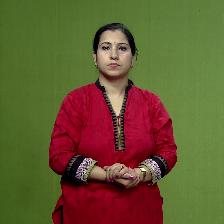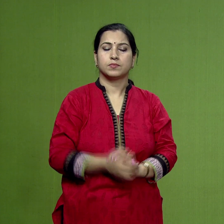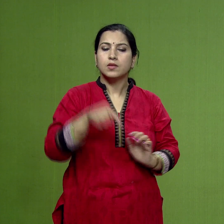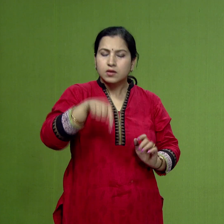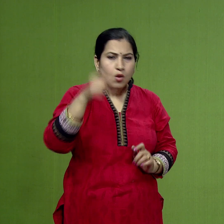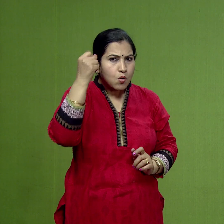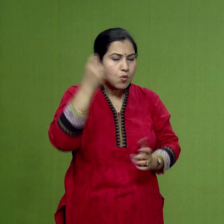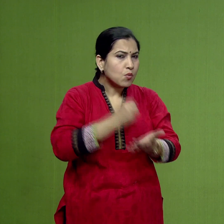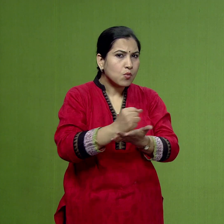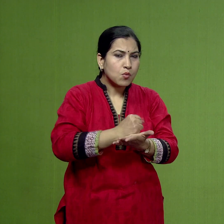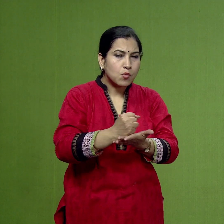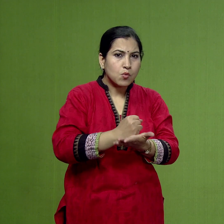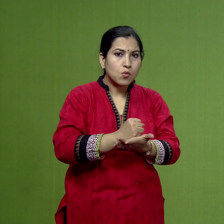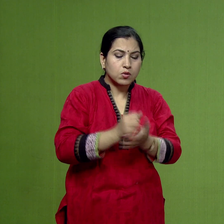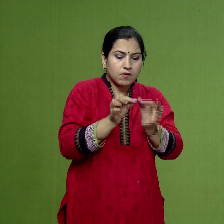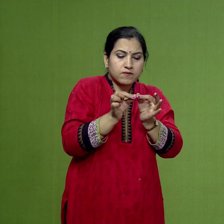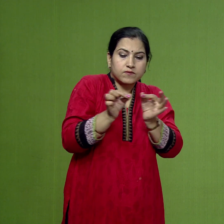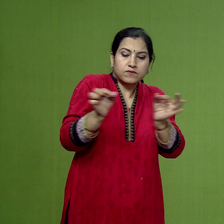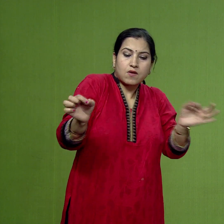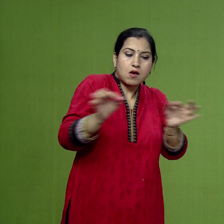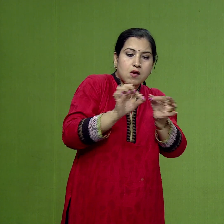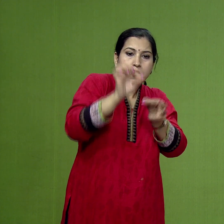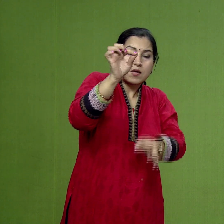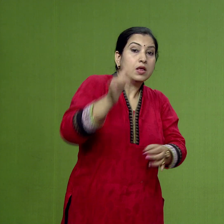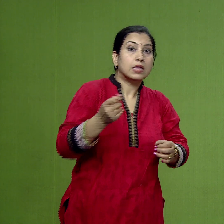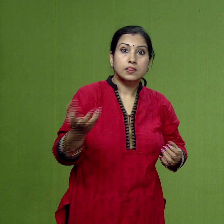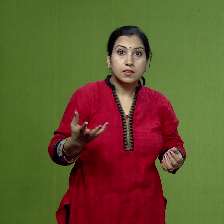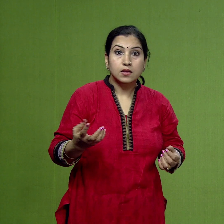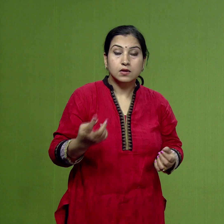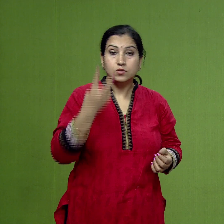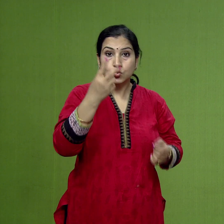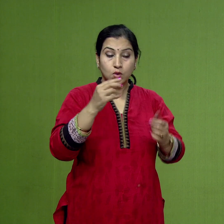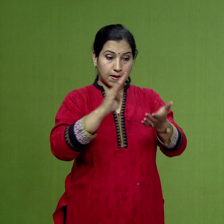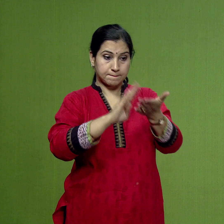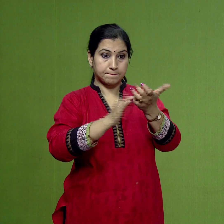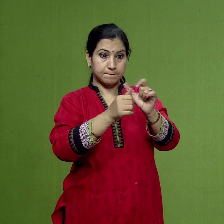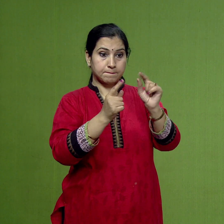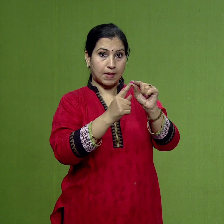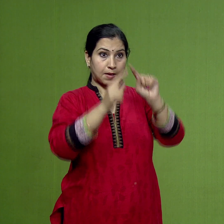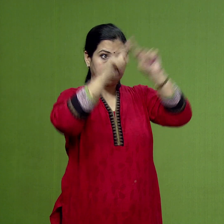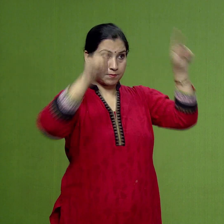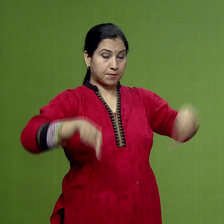Now let us understand the extent of India. As you can see in the map,